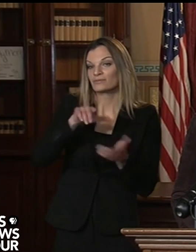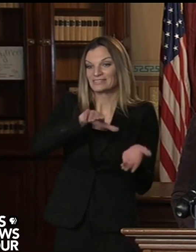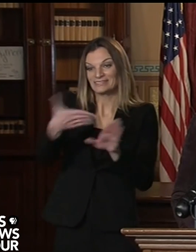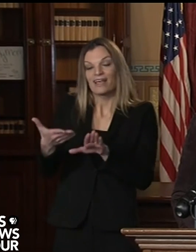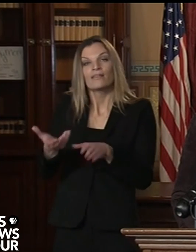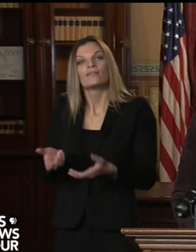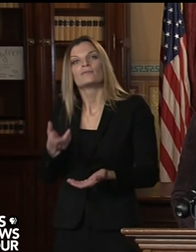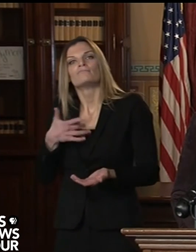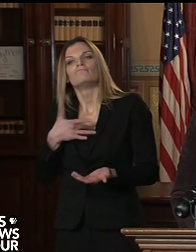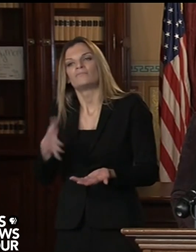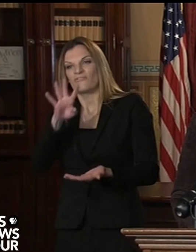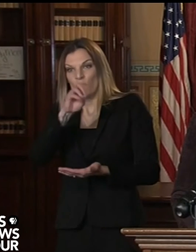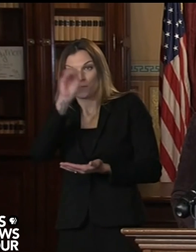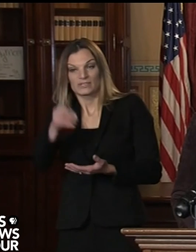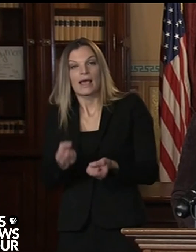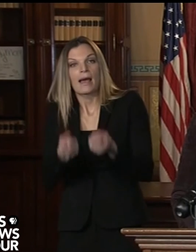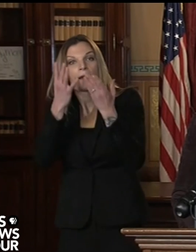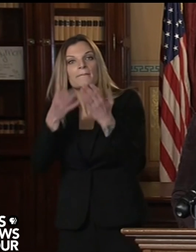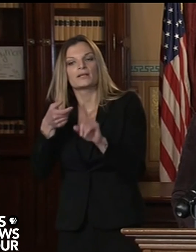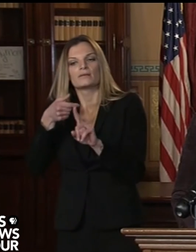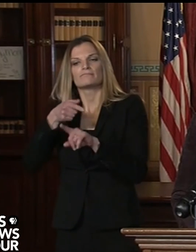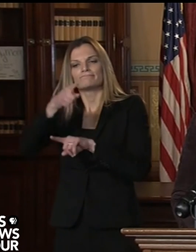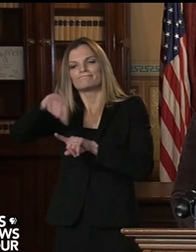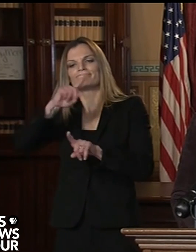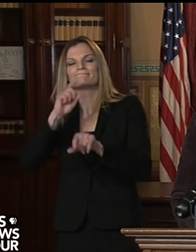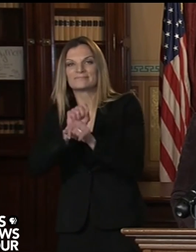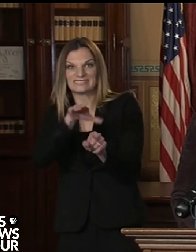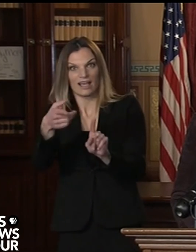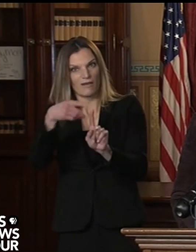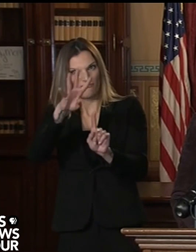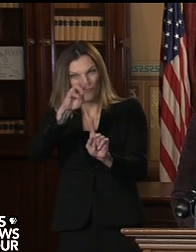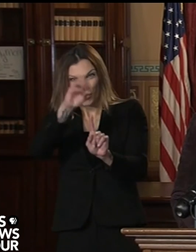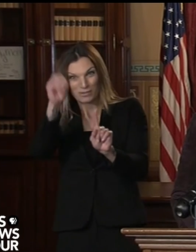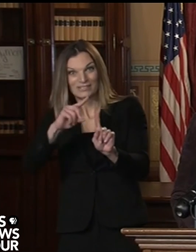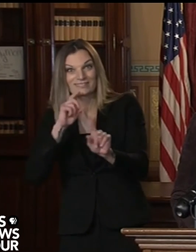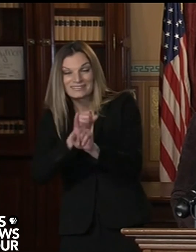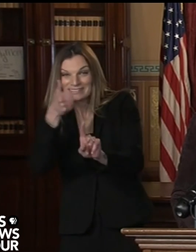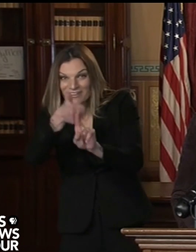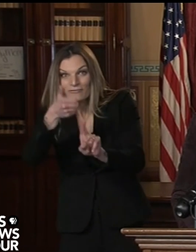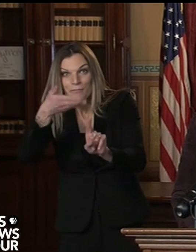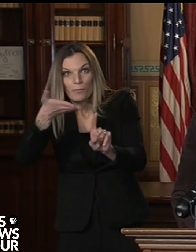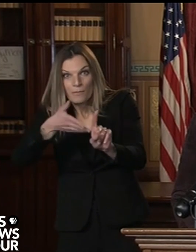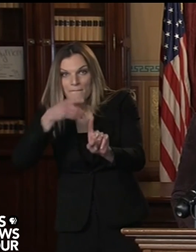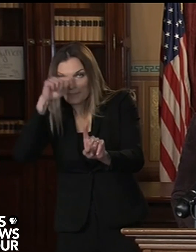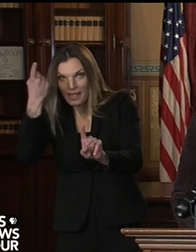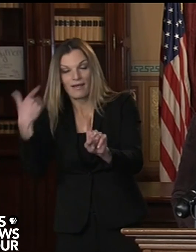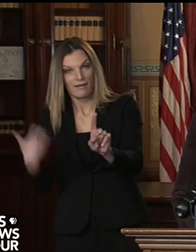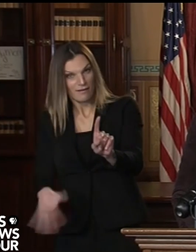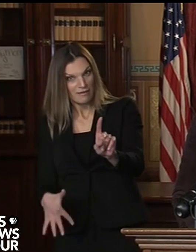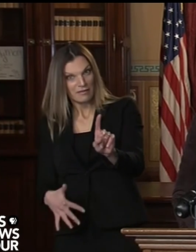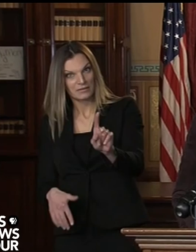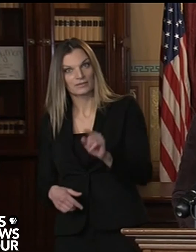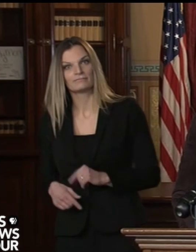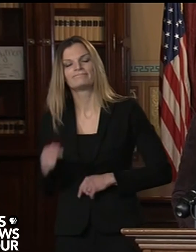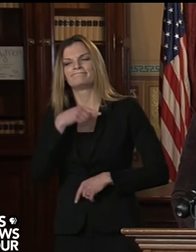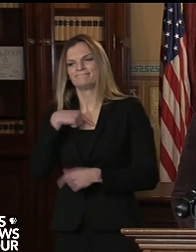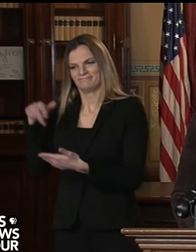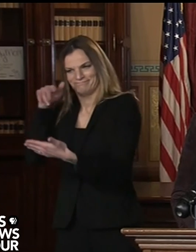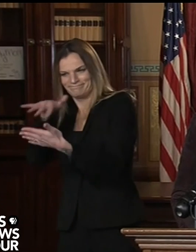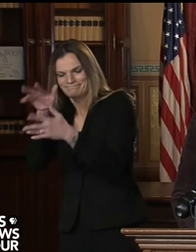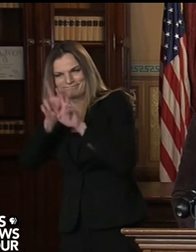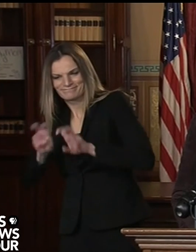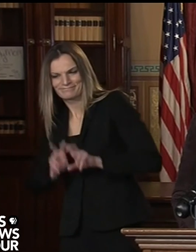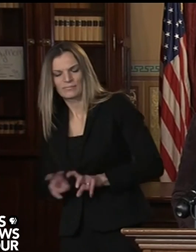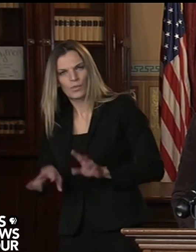and deaths. The task force, the Michigan Task Force on Racial Disparities, studied this issue and made quick